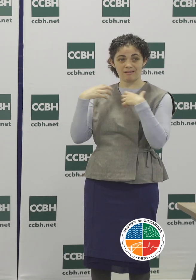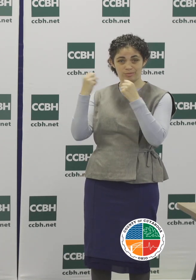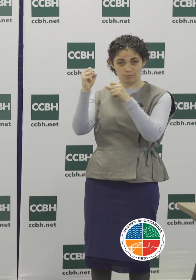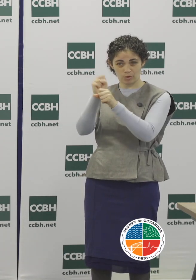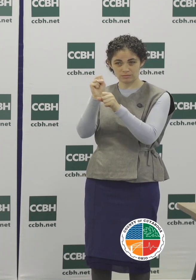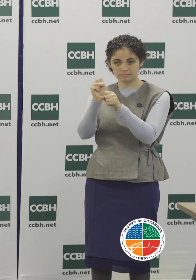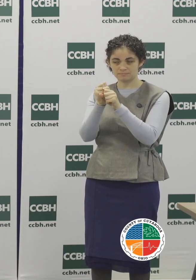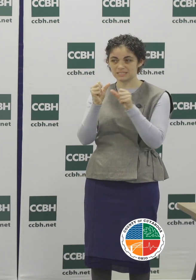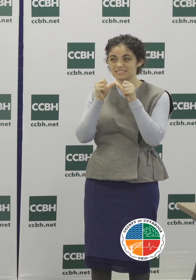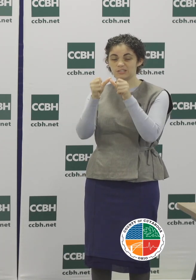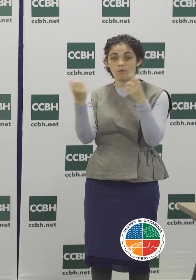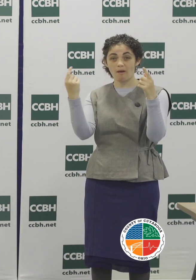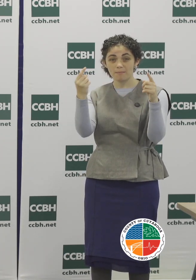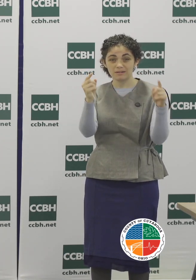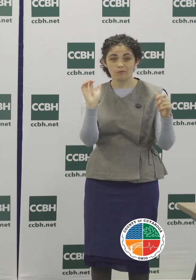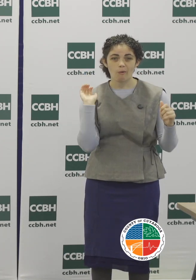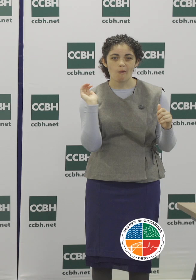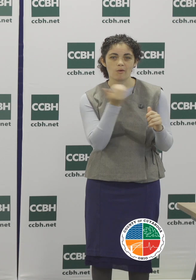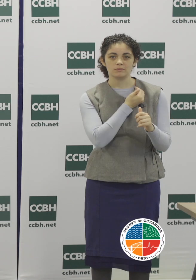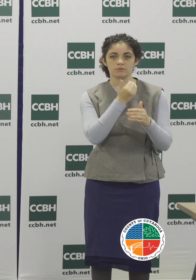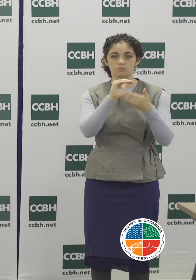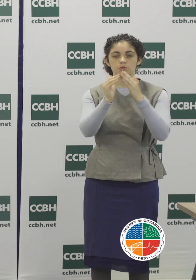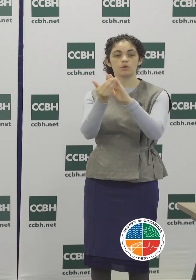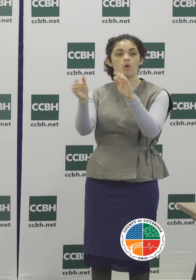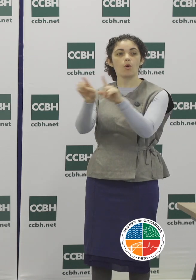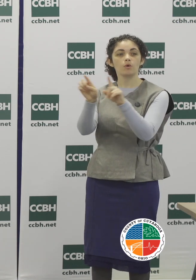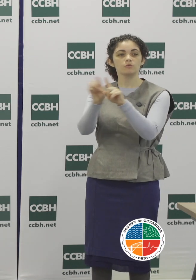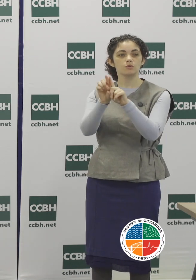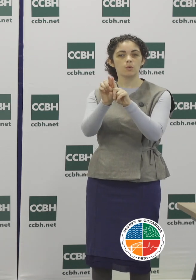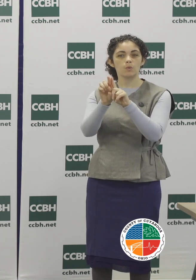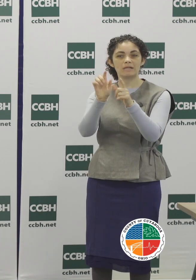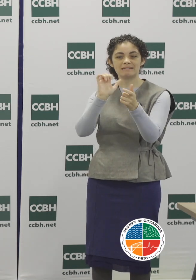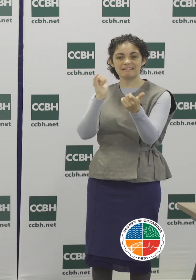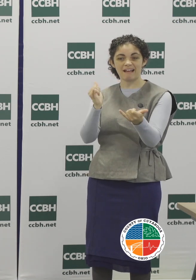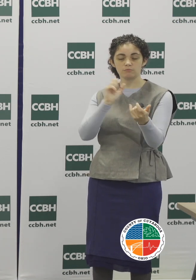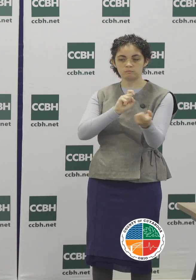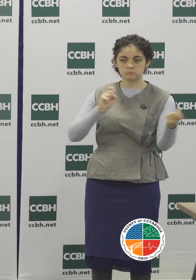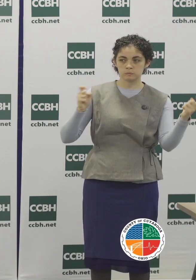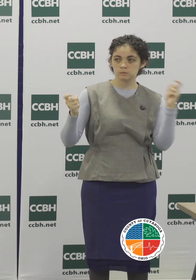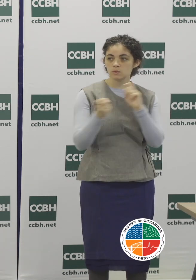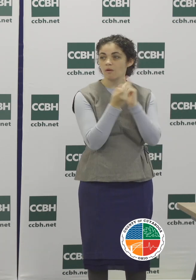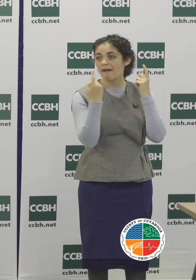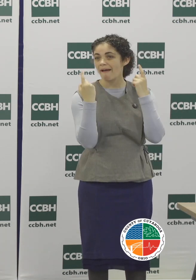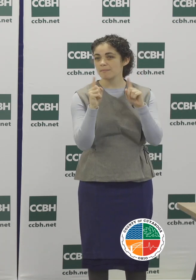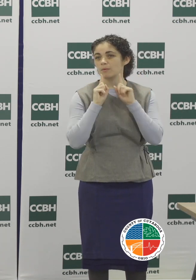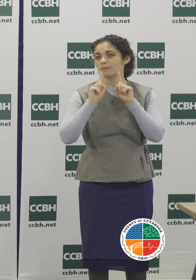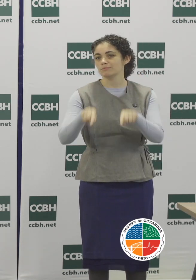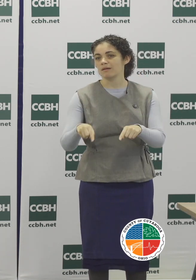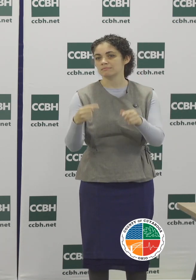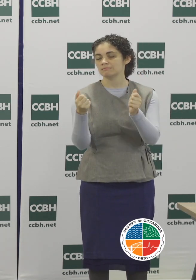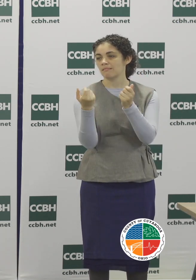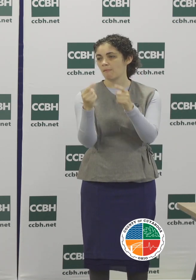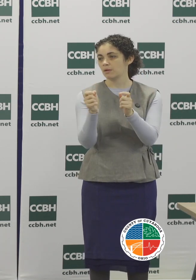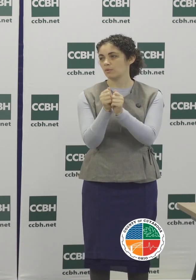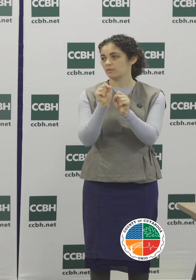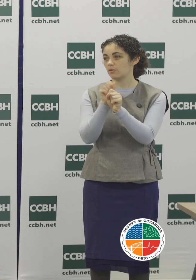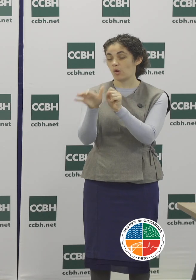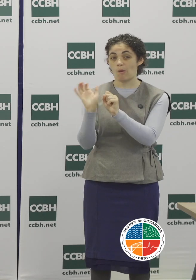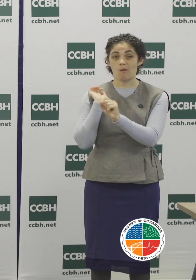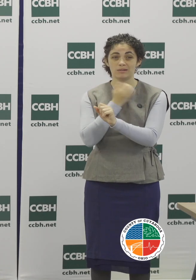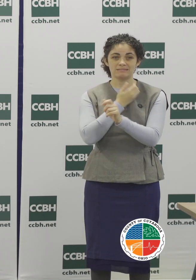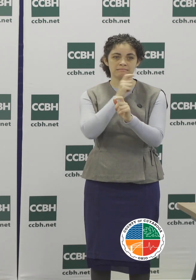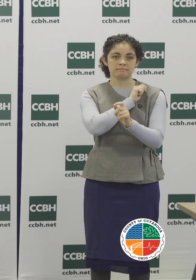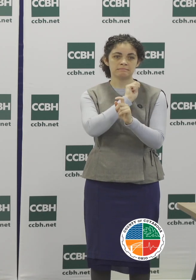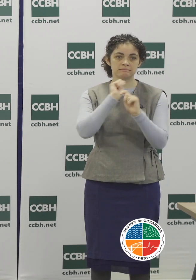is always occurring for our community, but also pivoting into this new response. And so our team has been busy